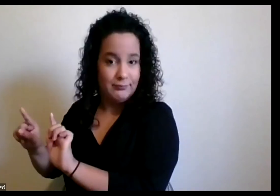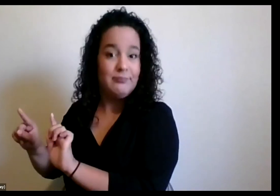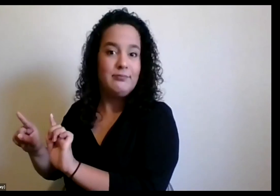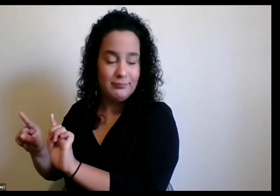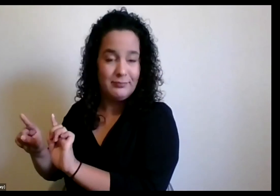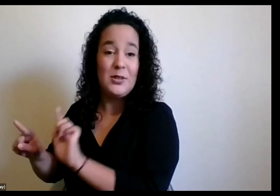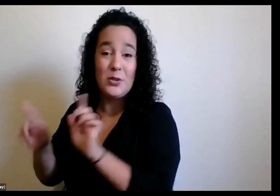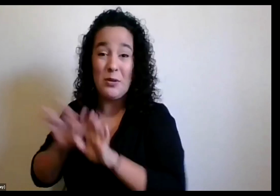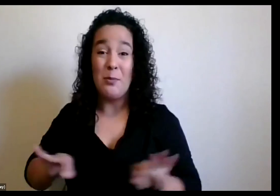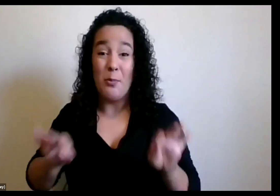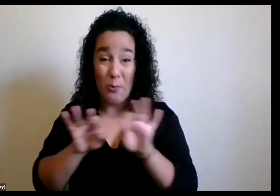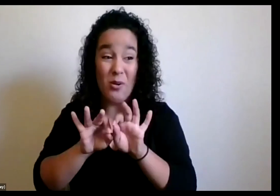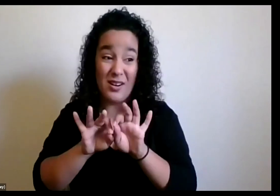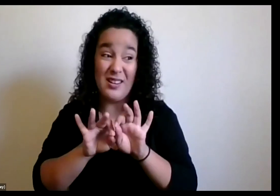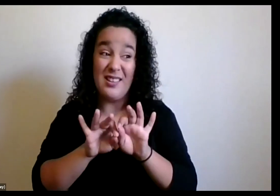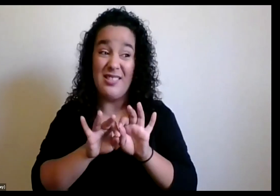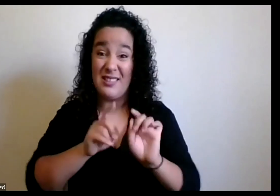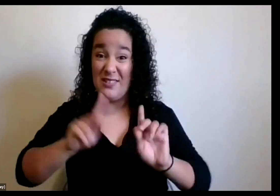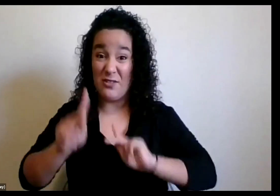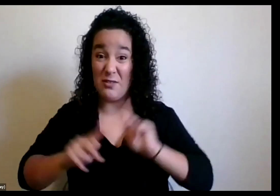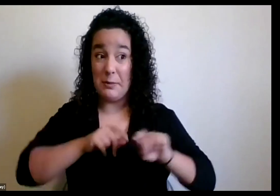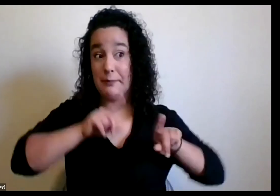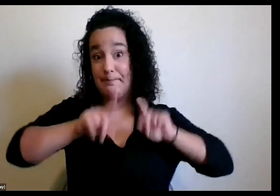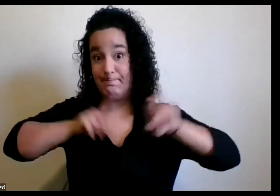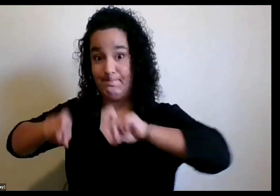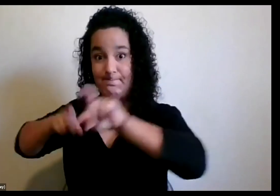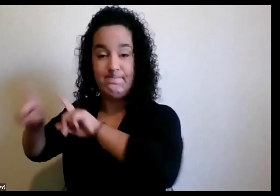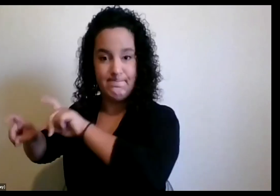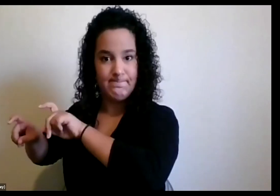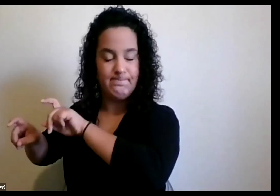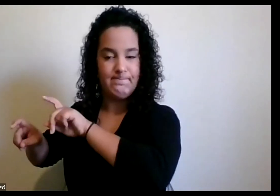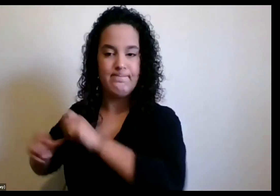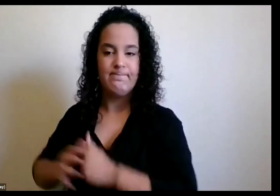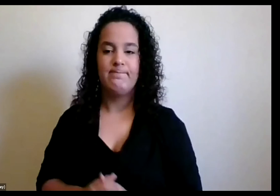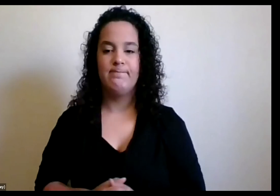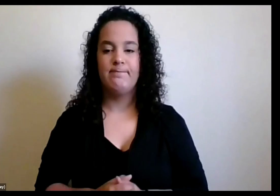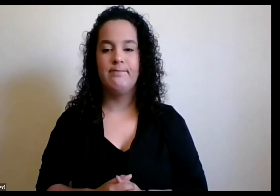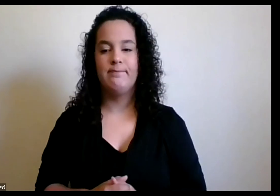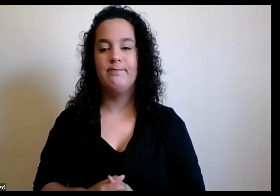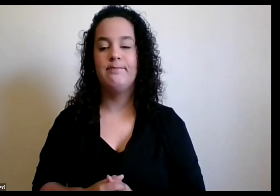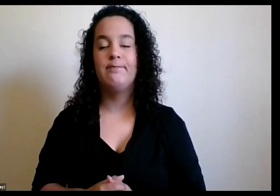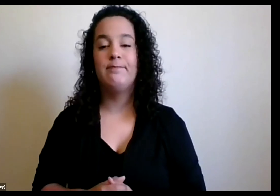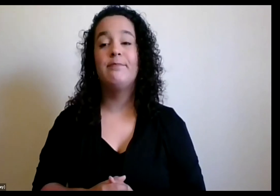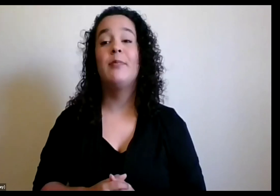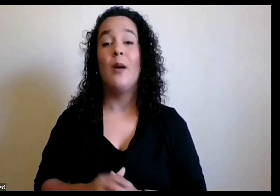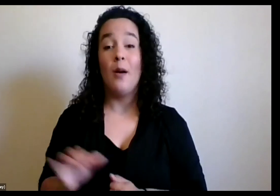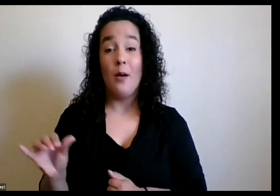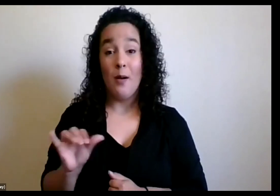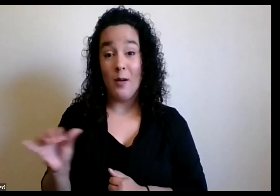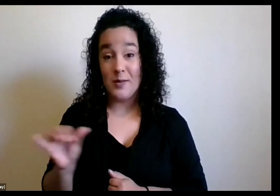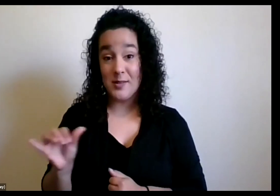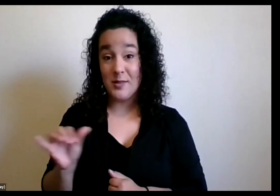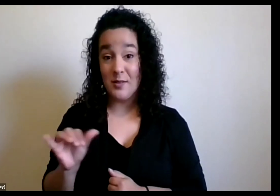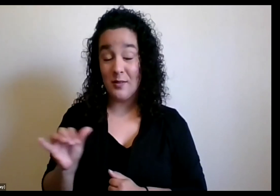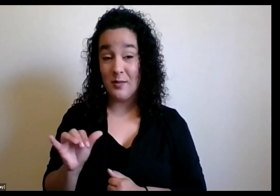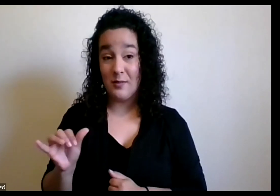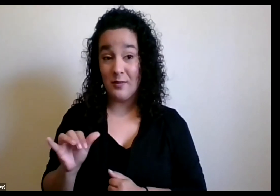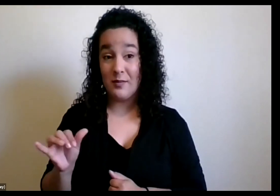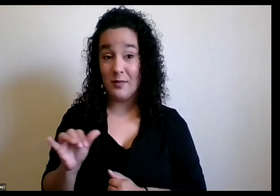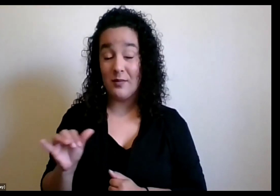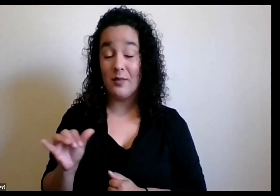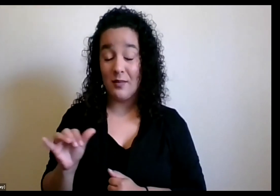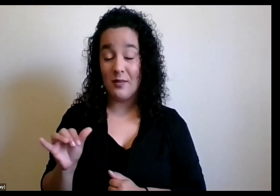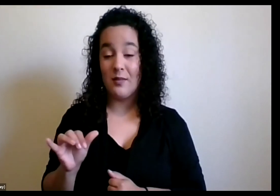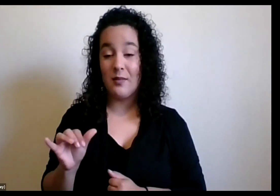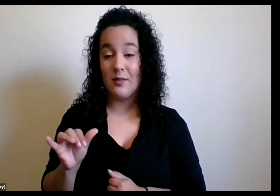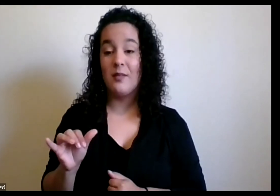a clear segment read. And we also corroborate that with support for, frankly, like very progressive or